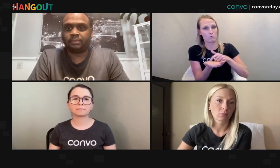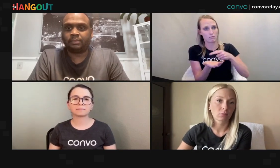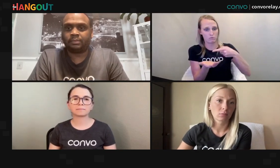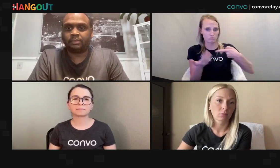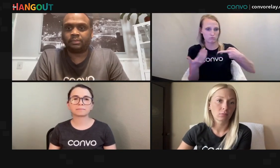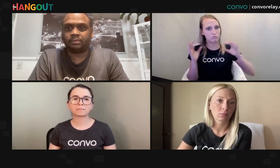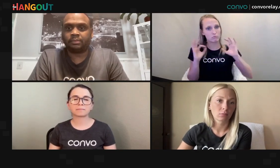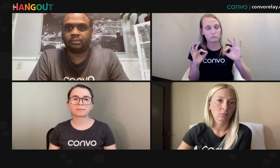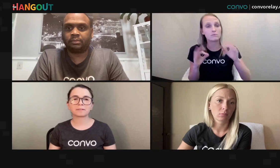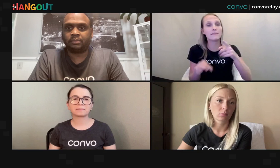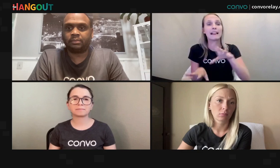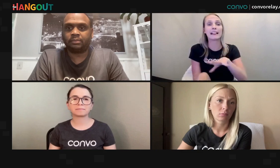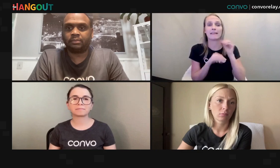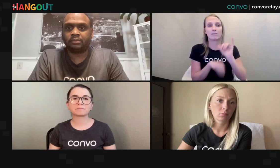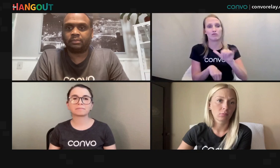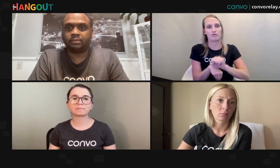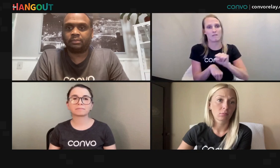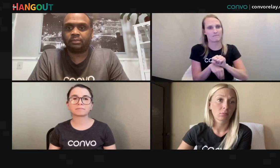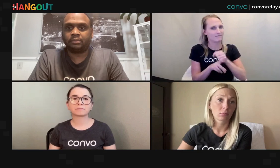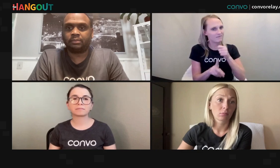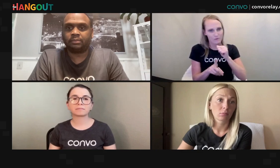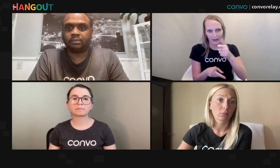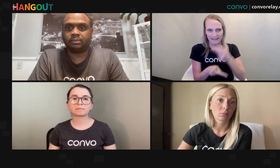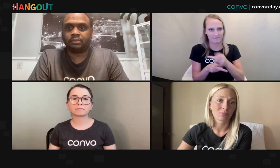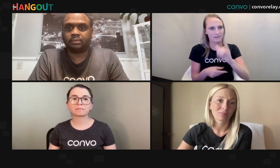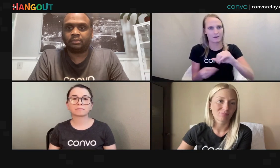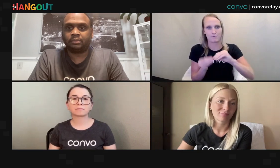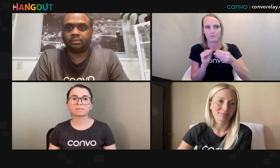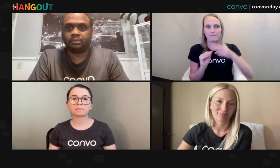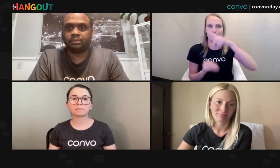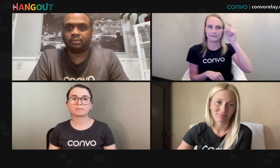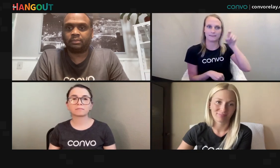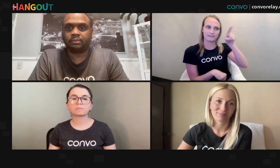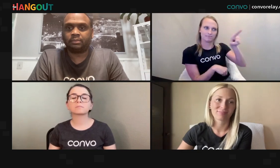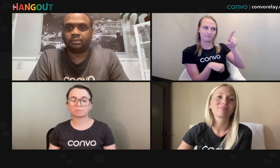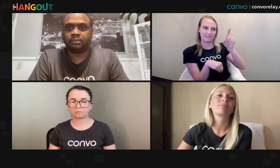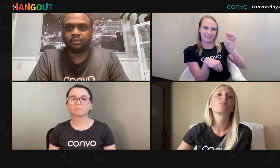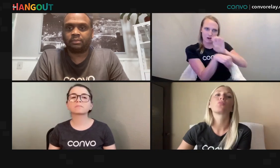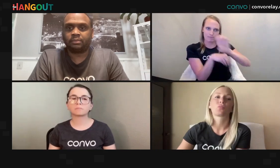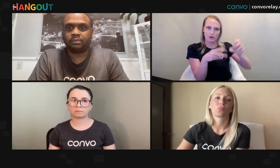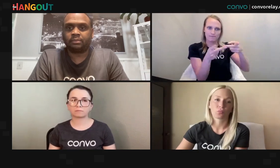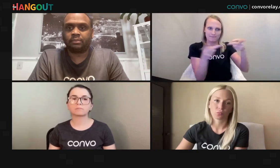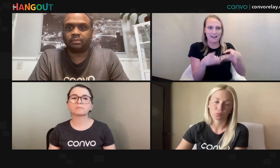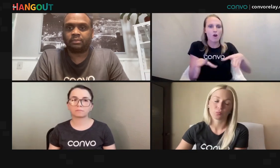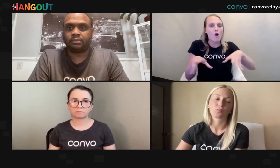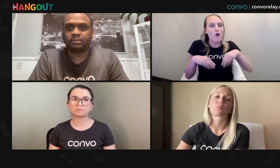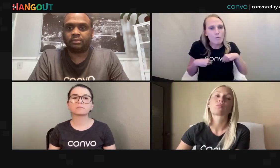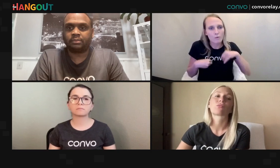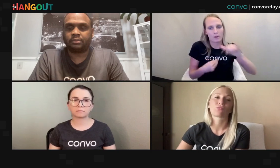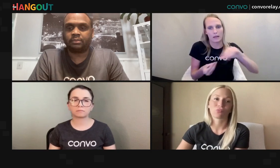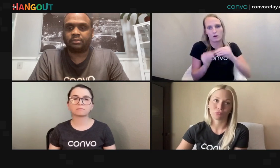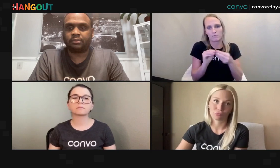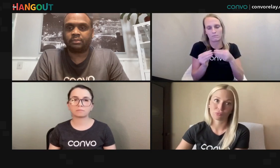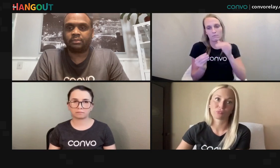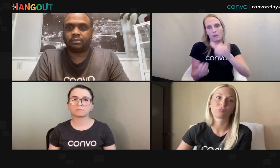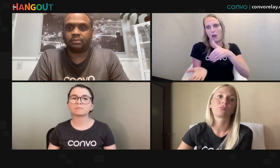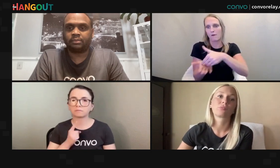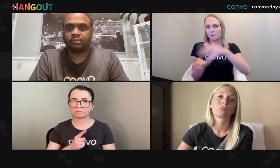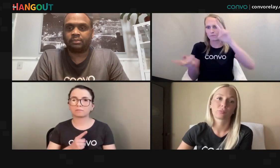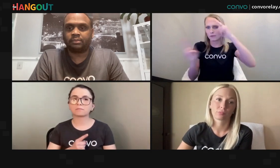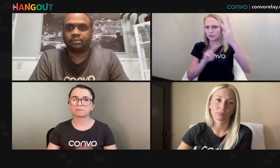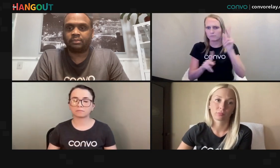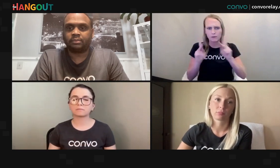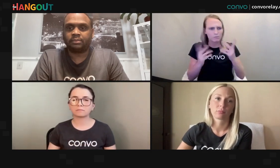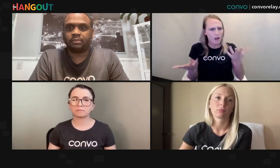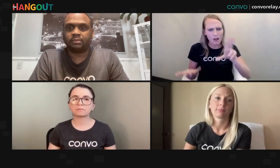set up an enterprise account, leaving that job, you don't get to keep that phone number because the enterprise, that